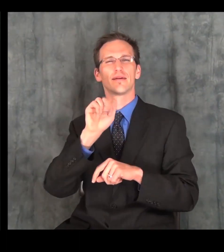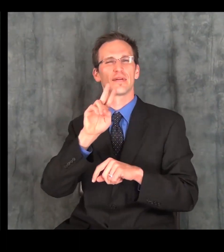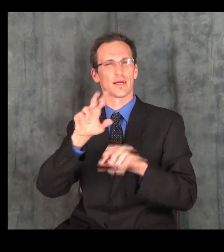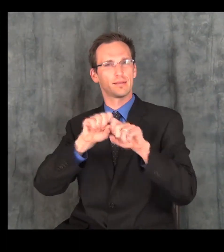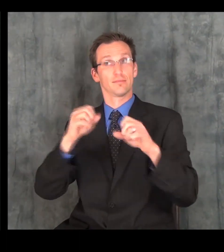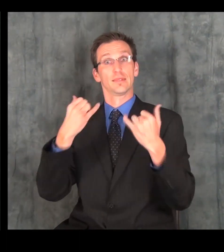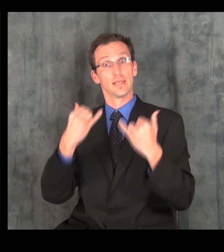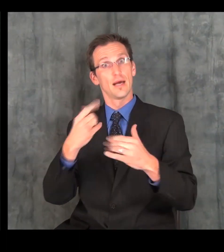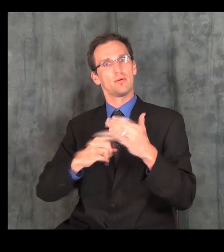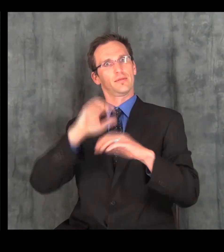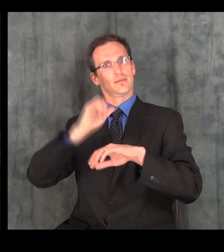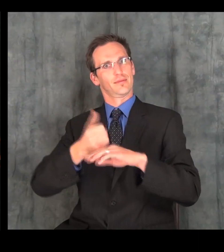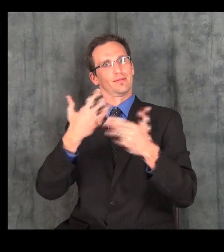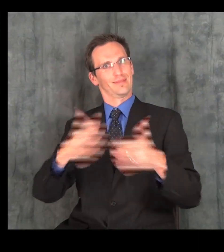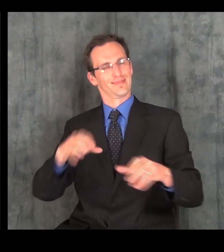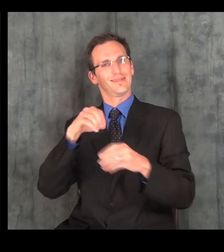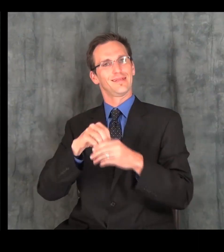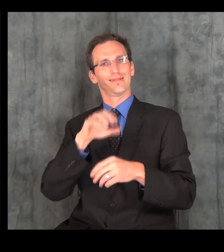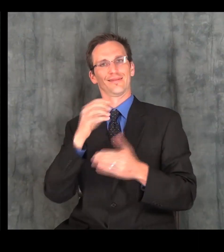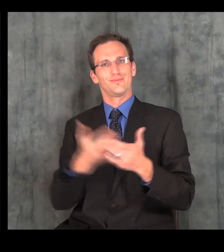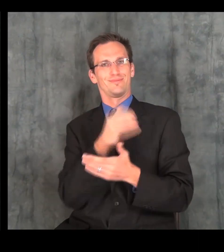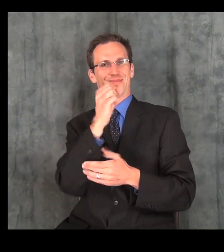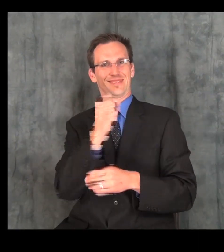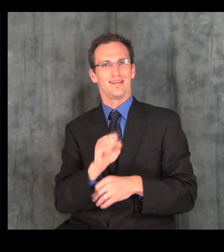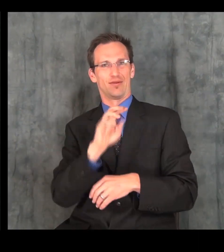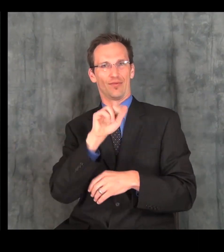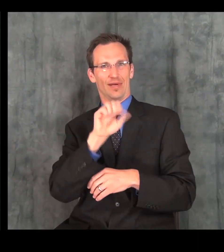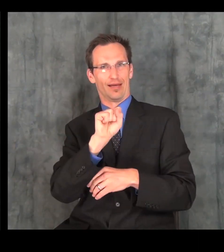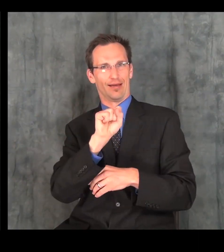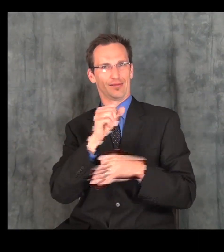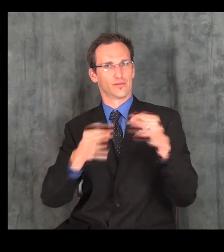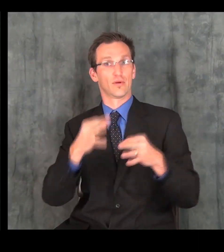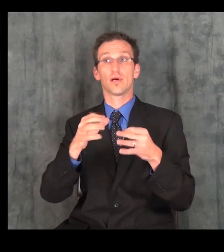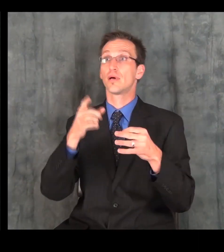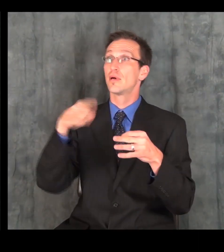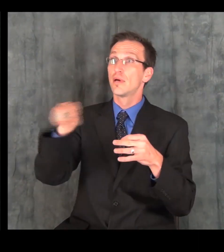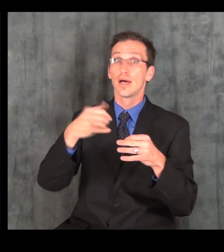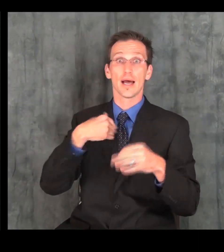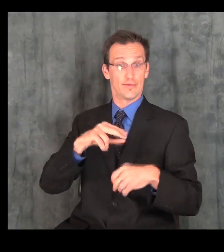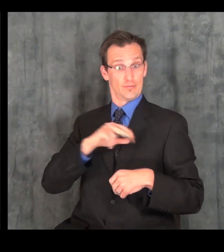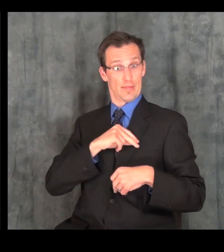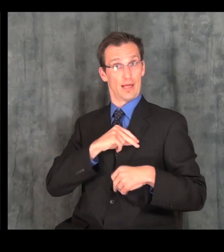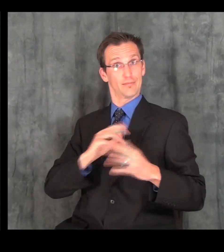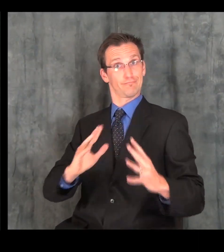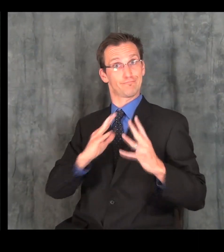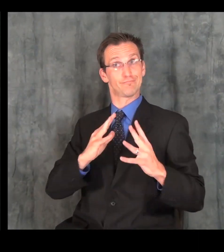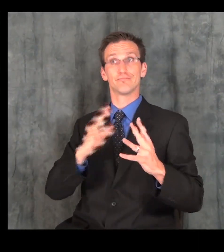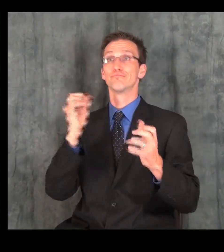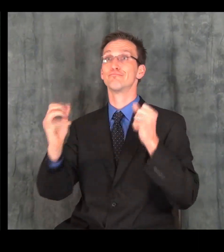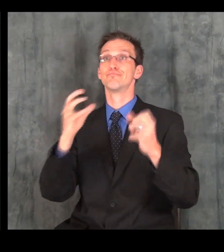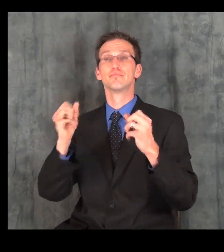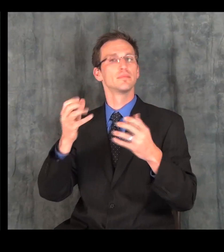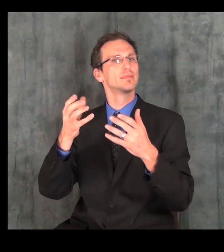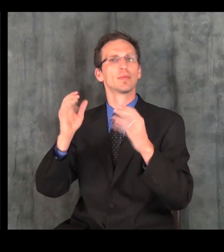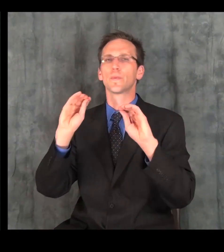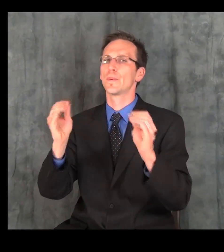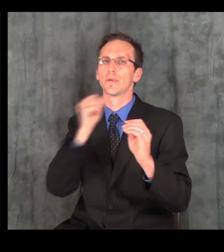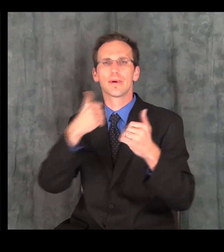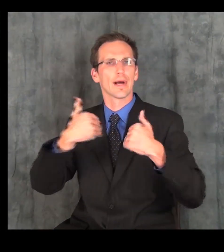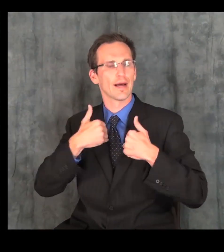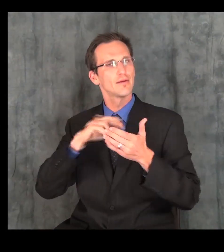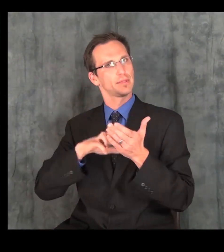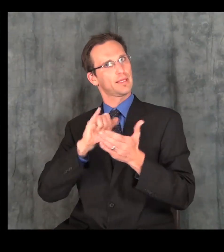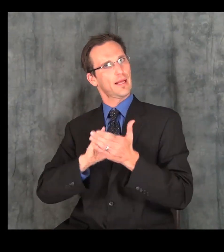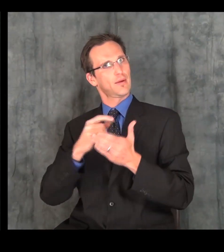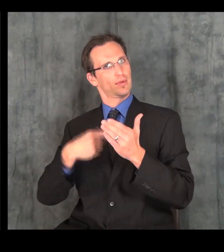courts. So there was no lapel mic available to be used, which is one of our recommendations in this study,